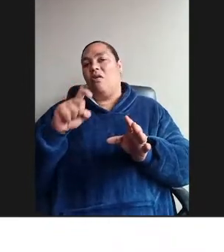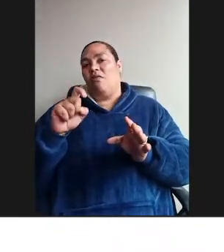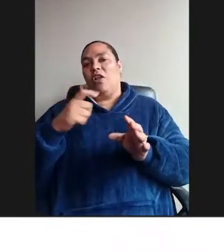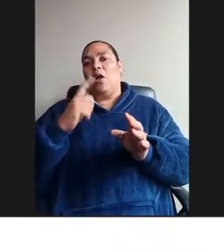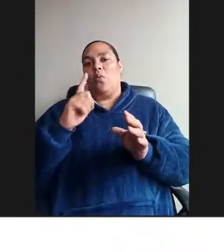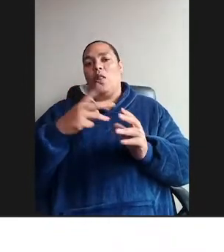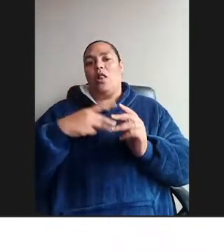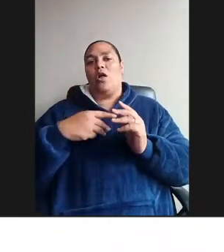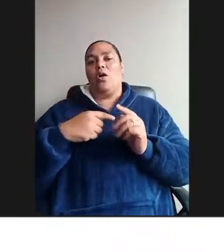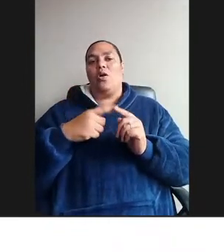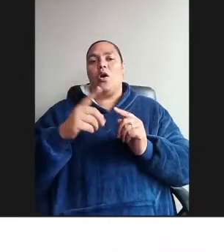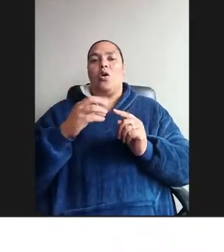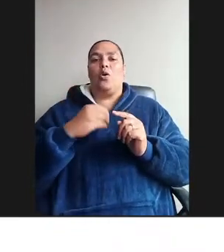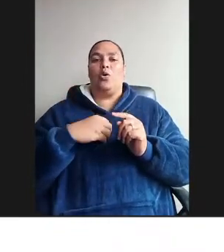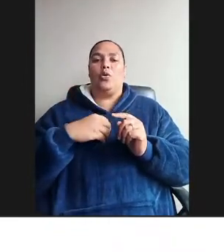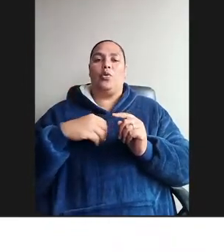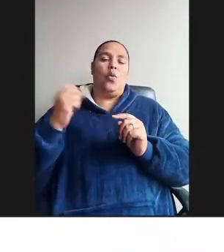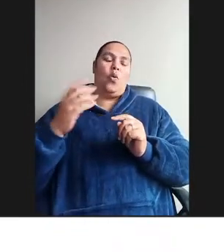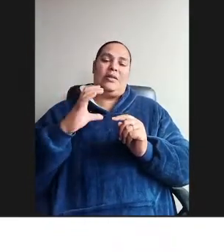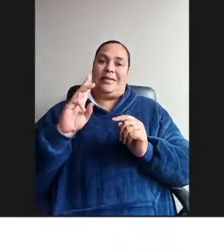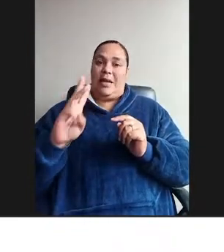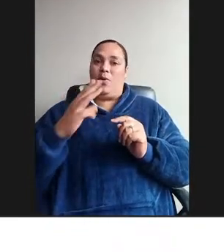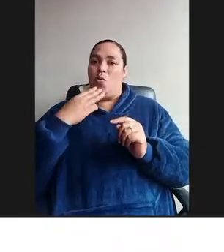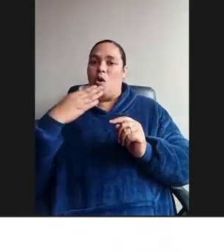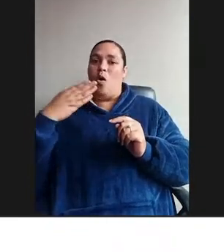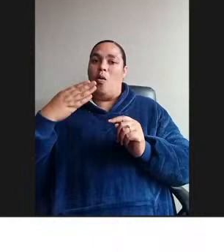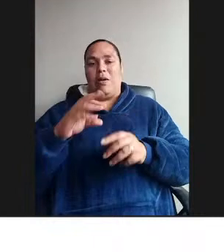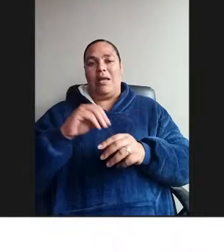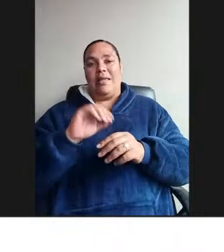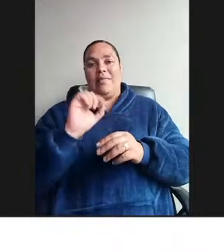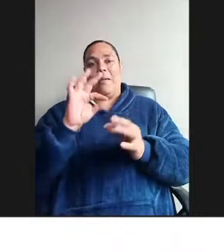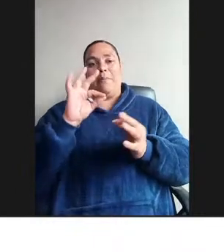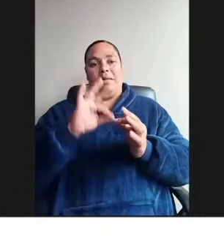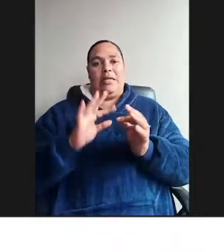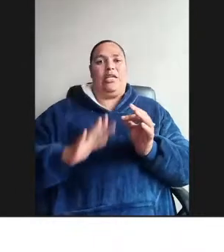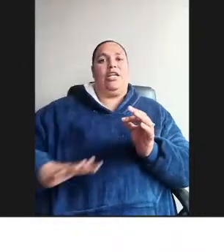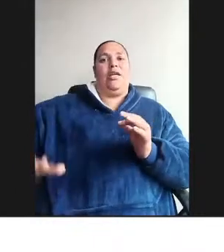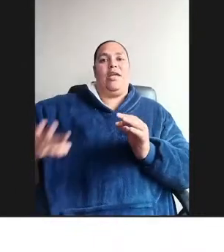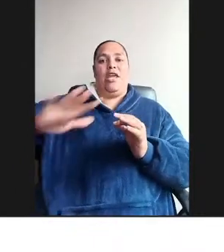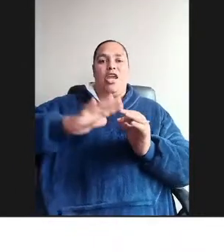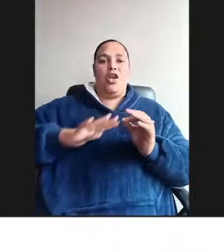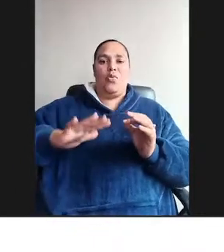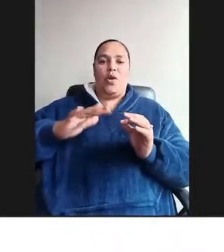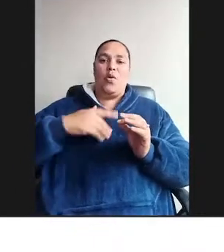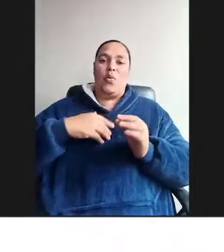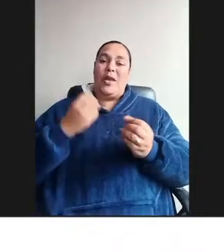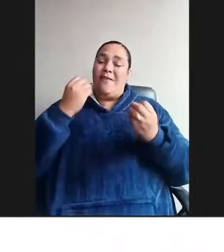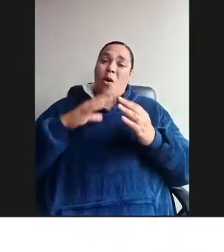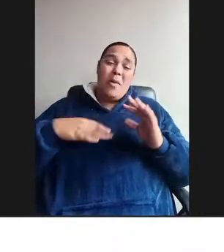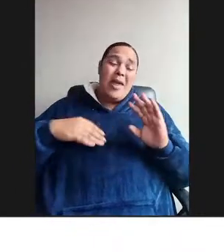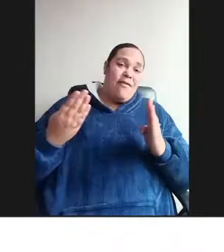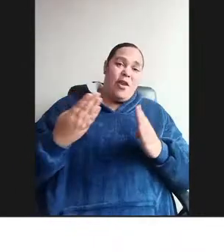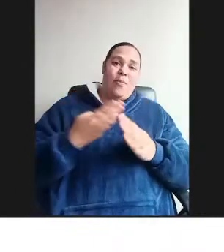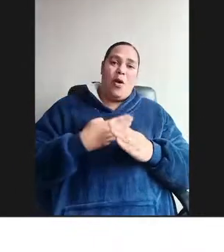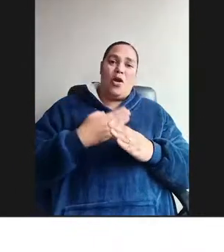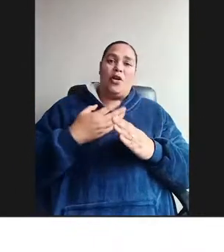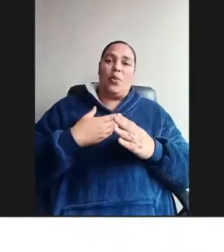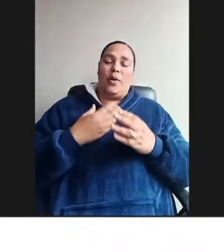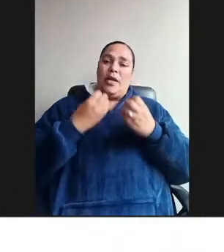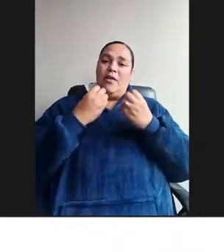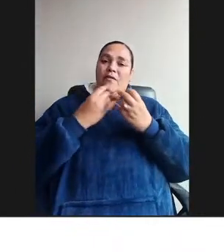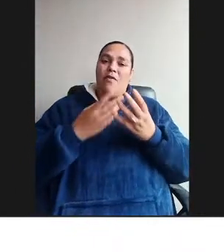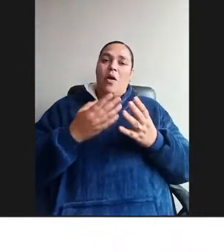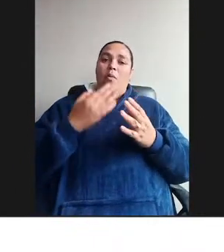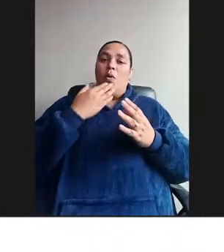those CDWs that are relevant for that particular area. So we'll not inform everybody. We'll just inform those that are available.